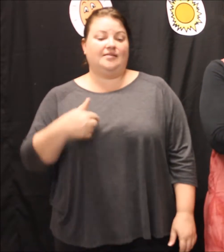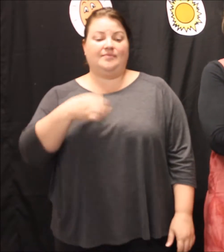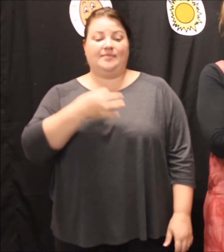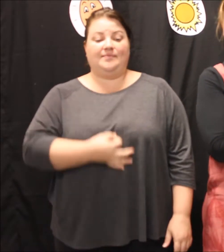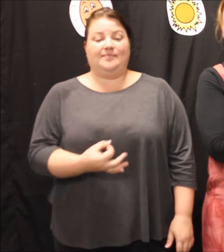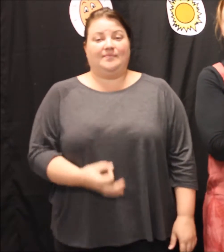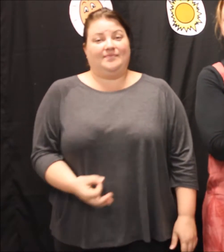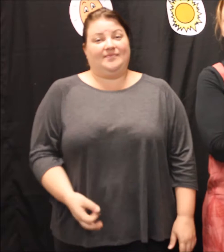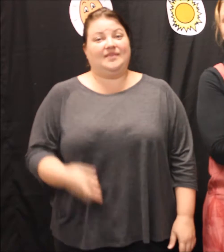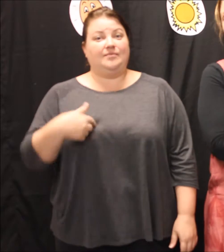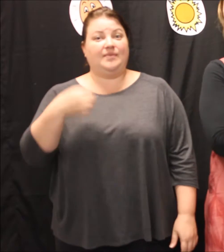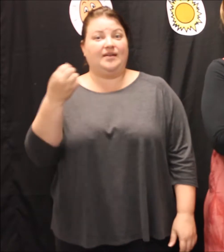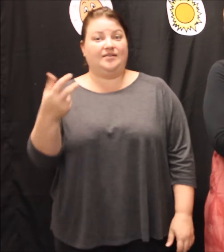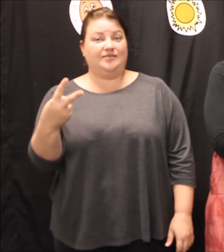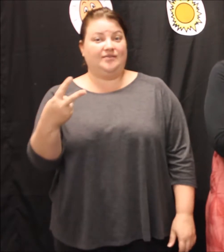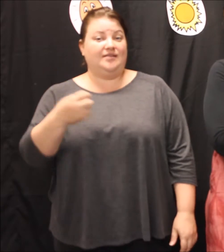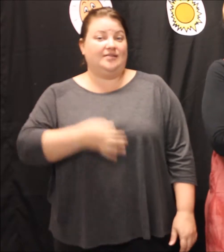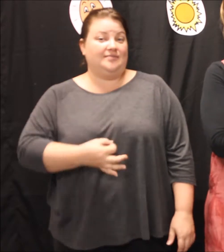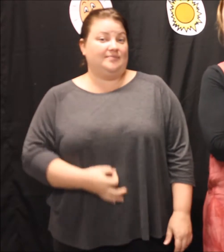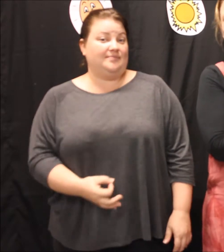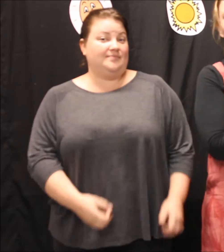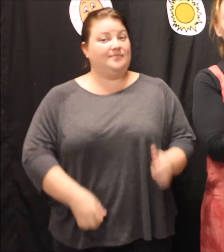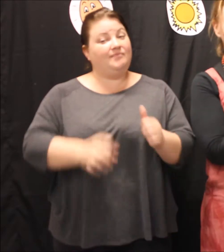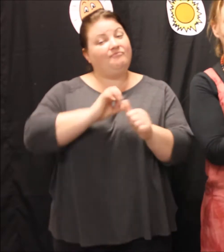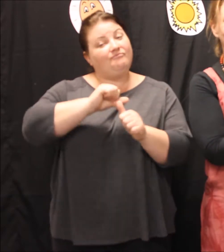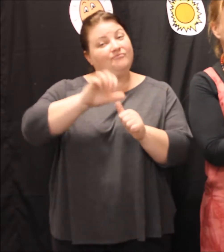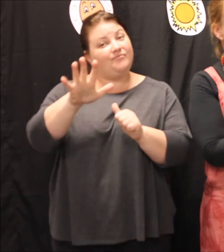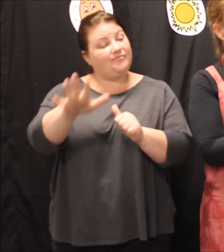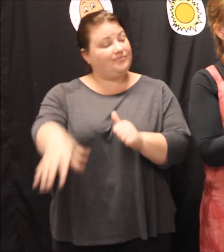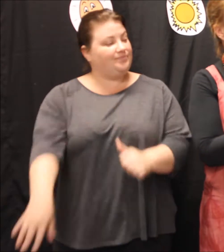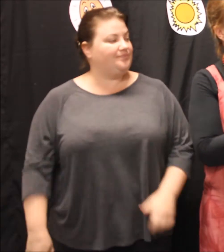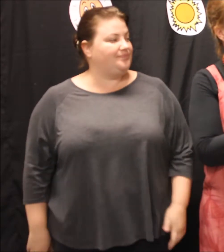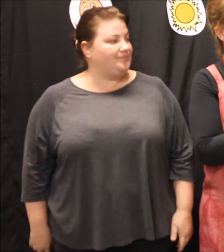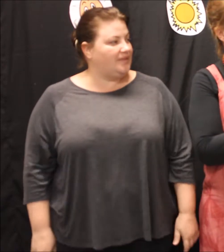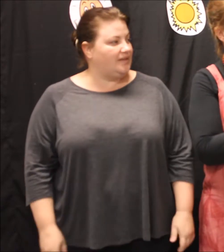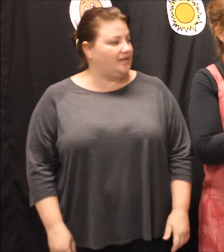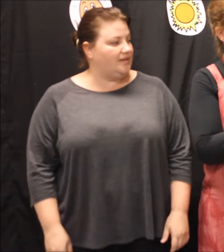buttons, my 2 groovy buttons.